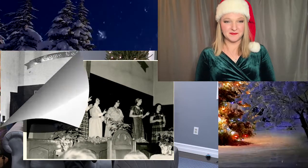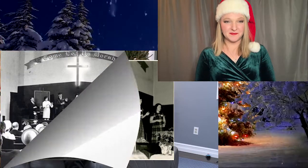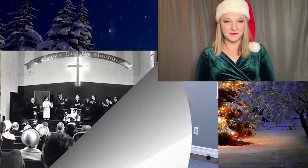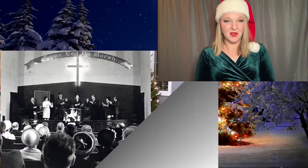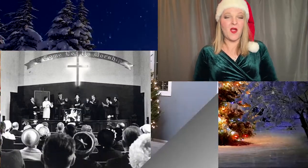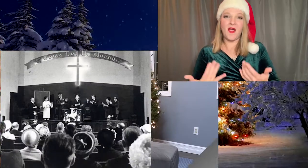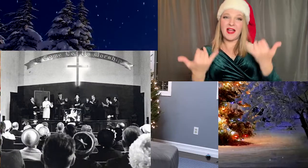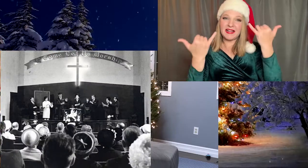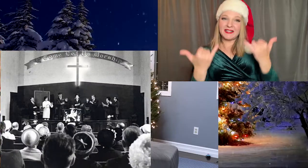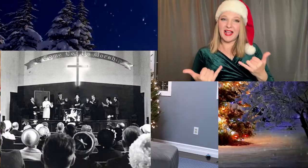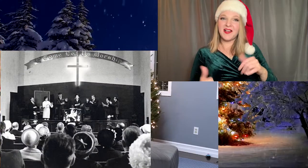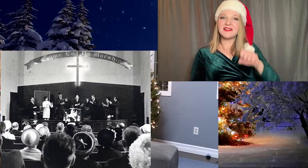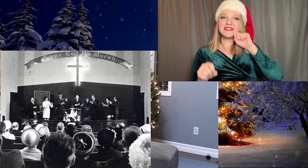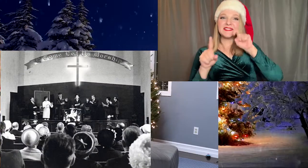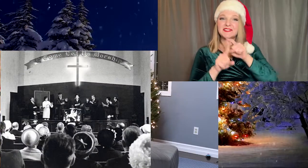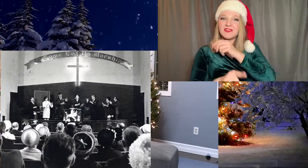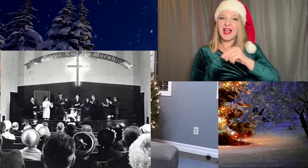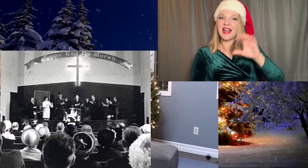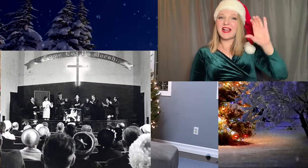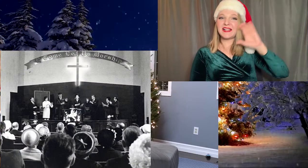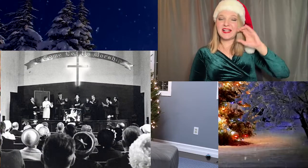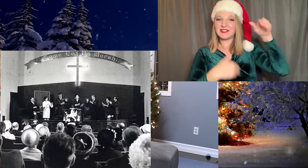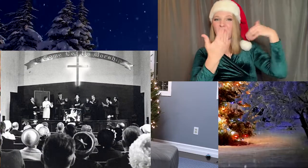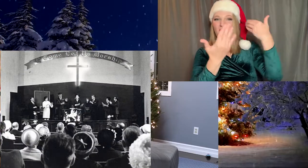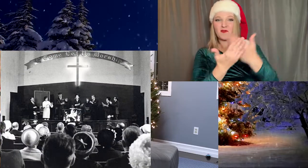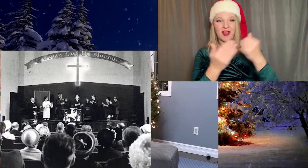Oh, here's your sisters and cousin now.